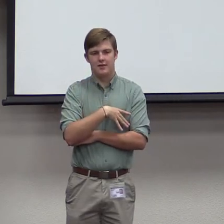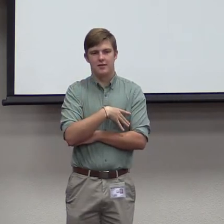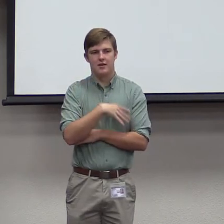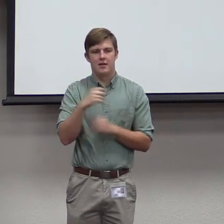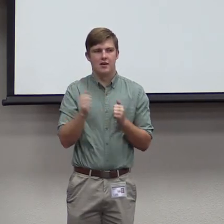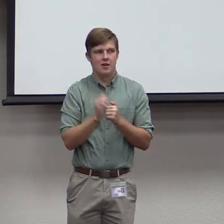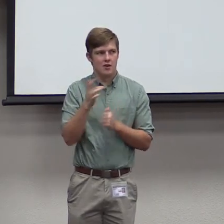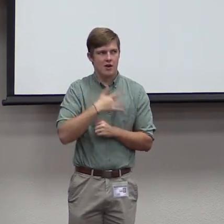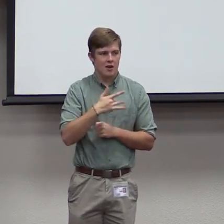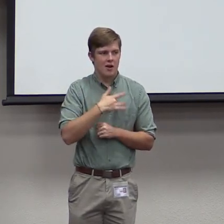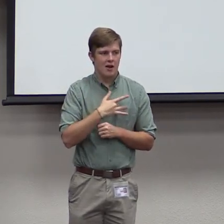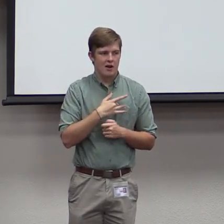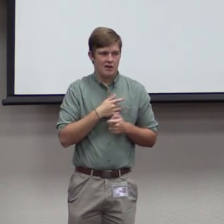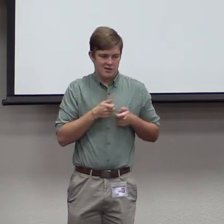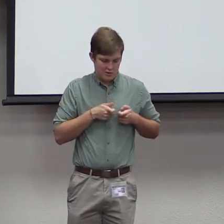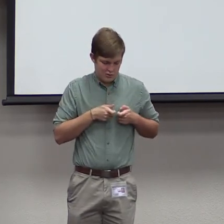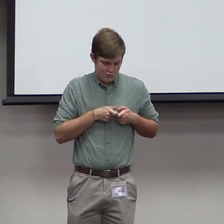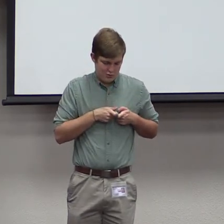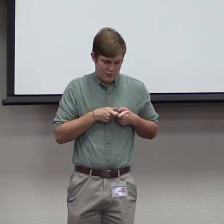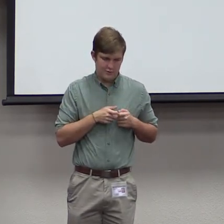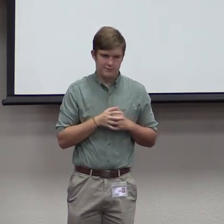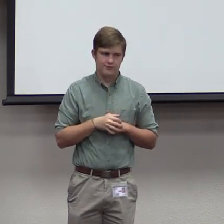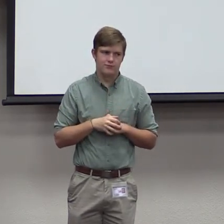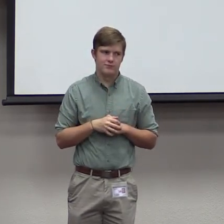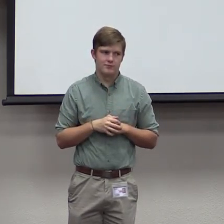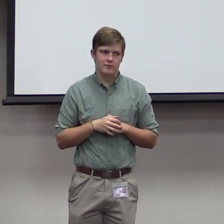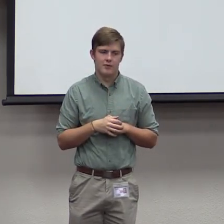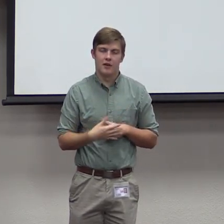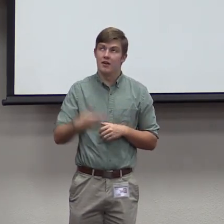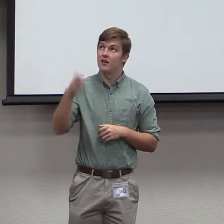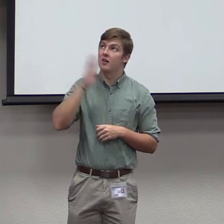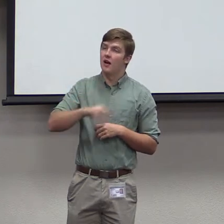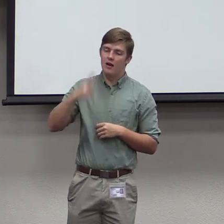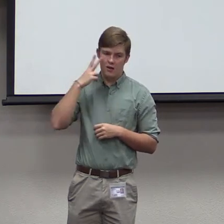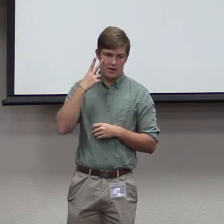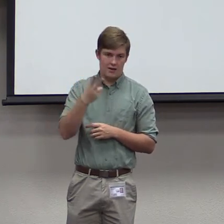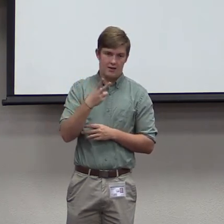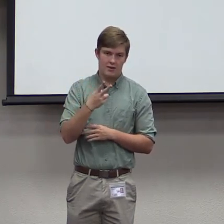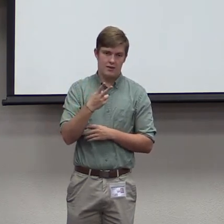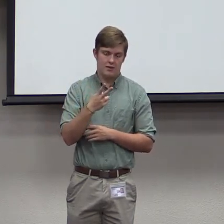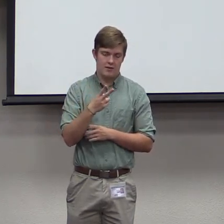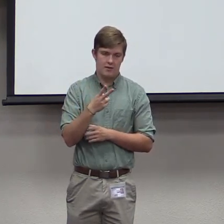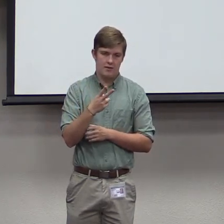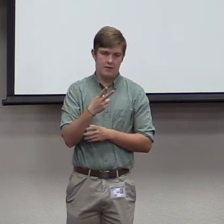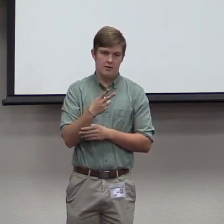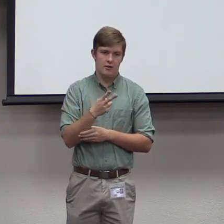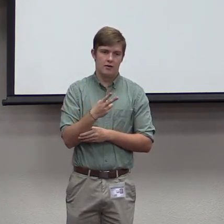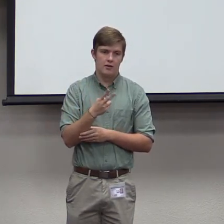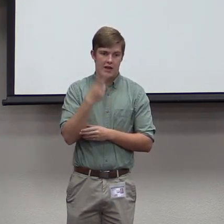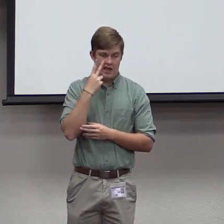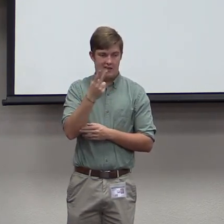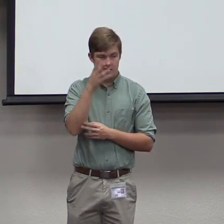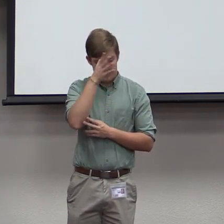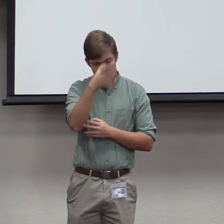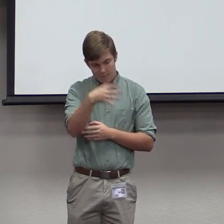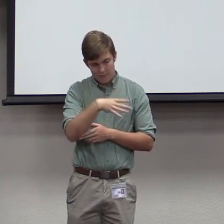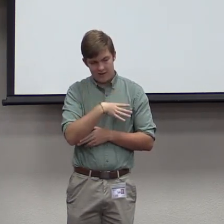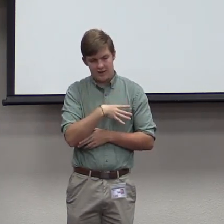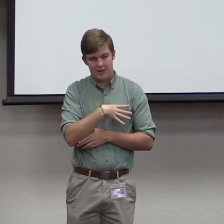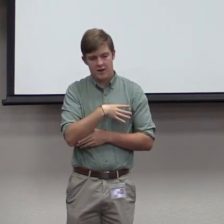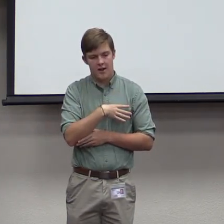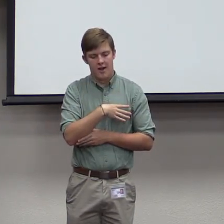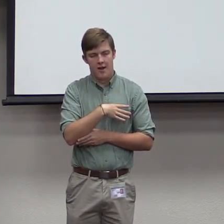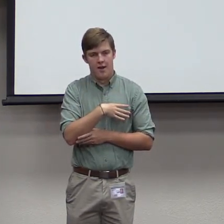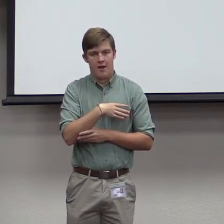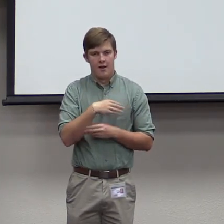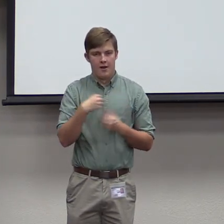with a heart that was too small, God was looking at Saul and seeing a man